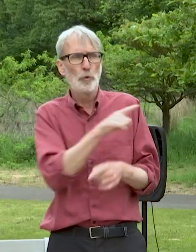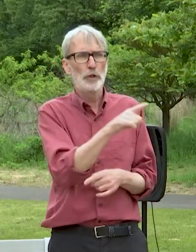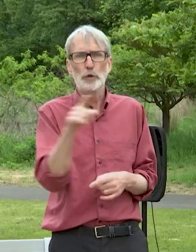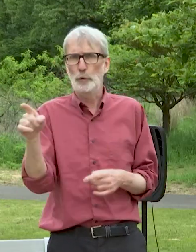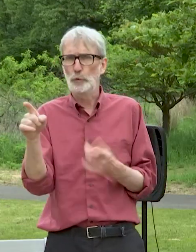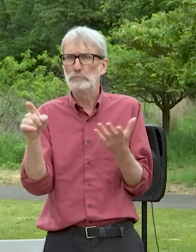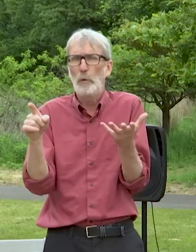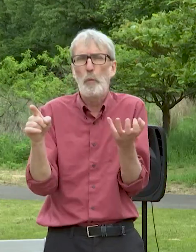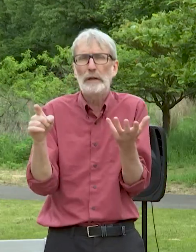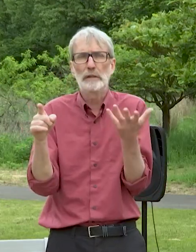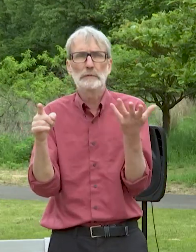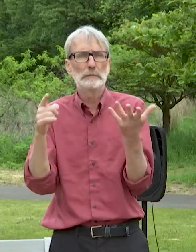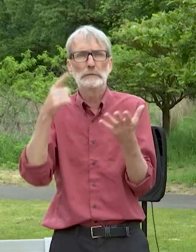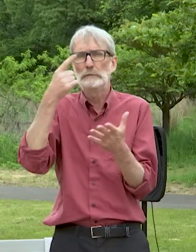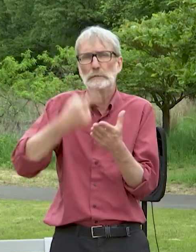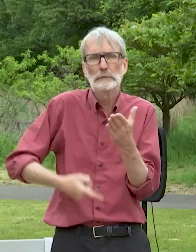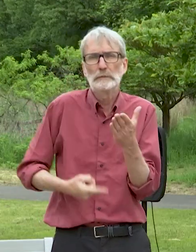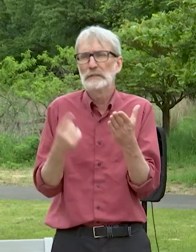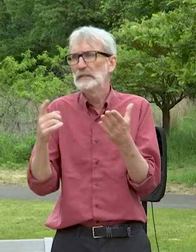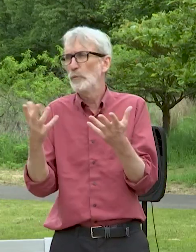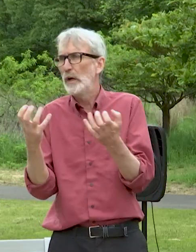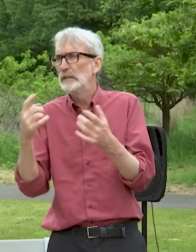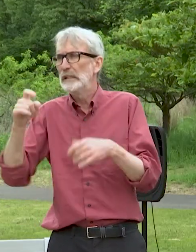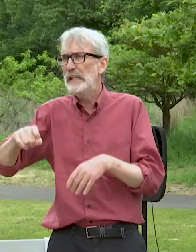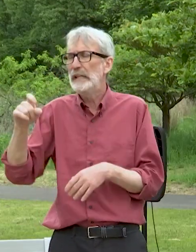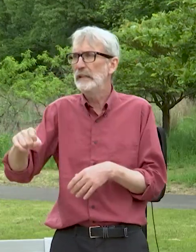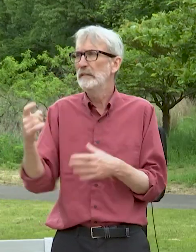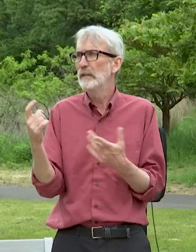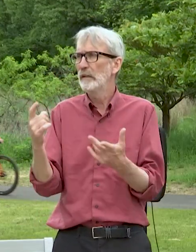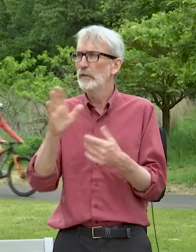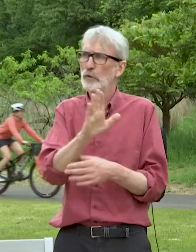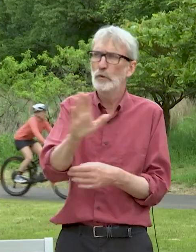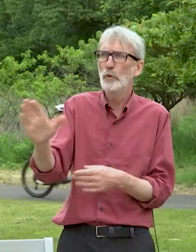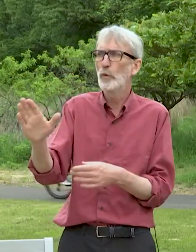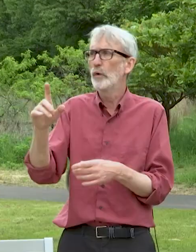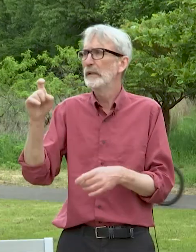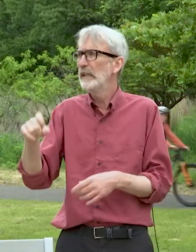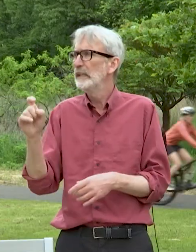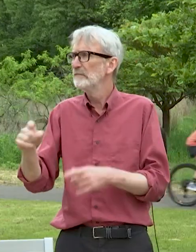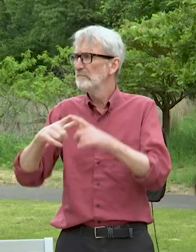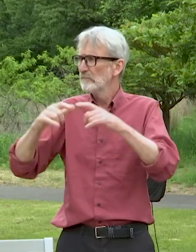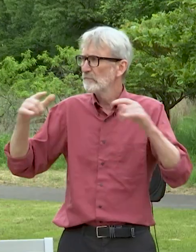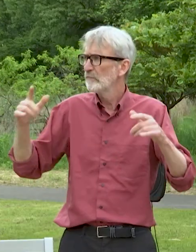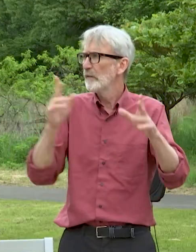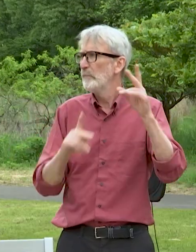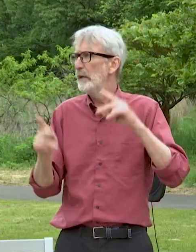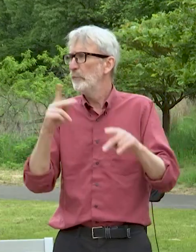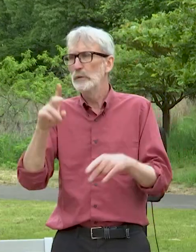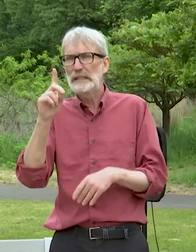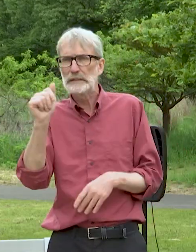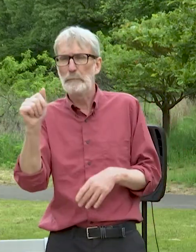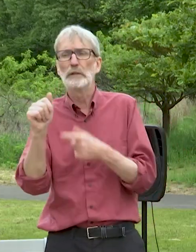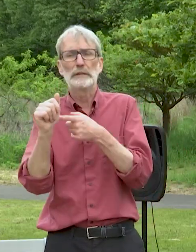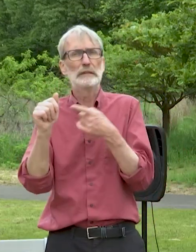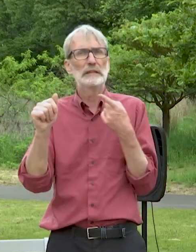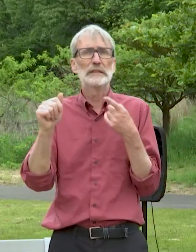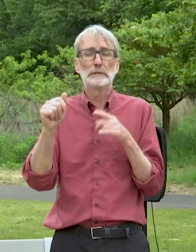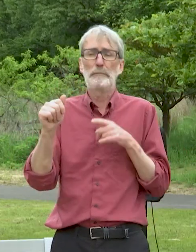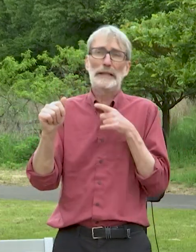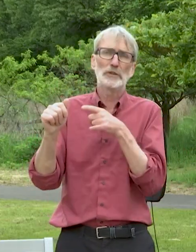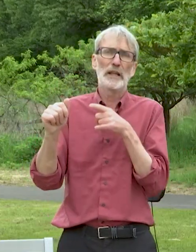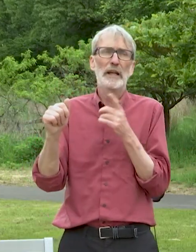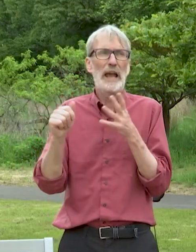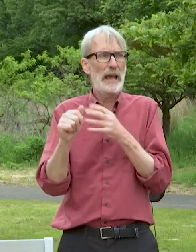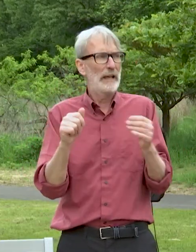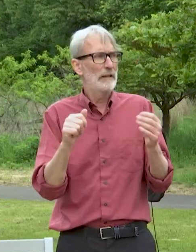for being able to address the needs of a diverse community, the disability community in particular, and to